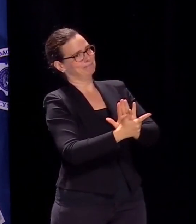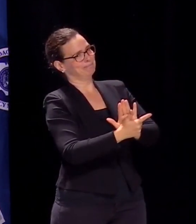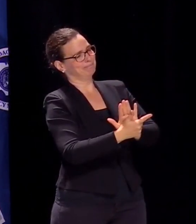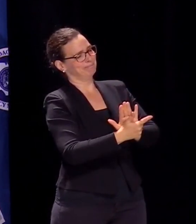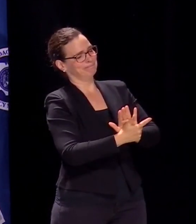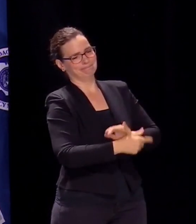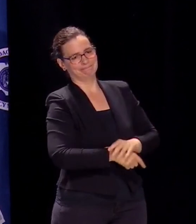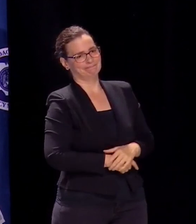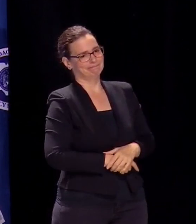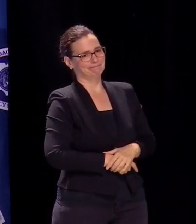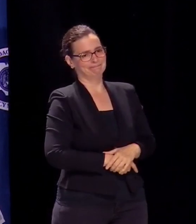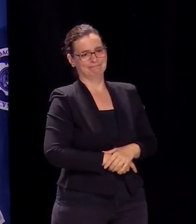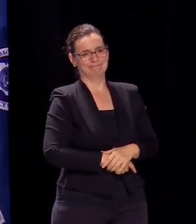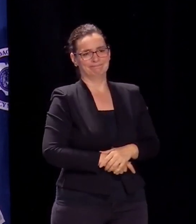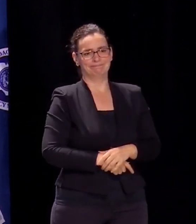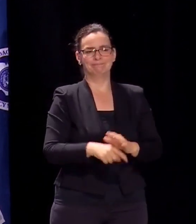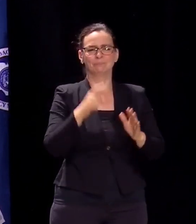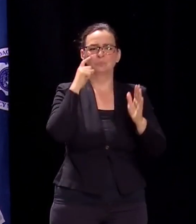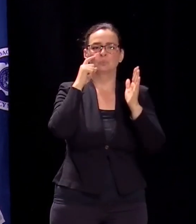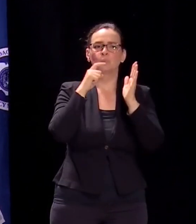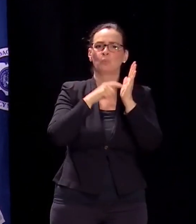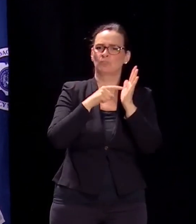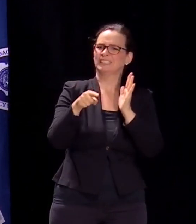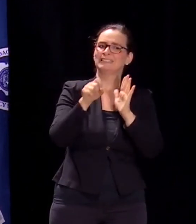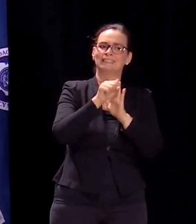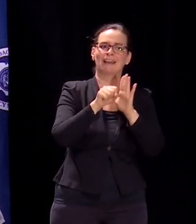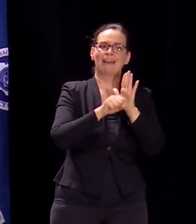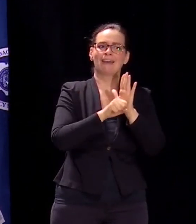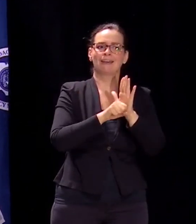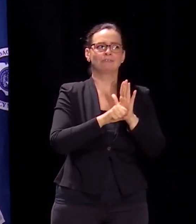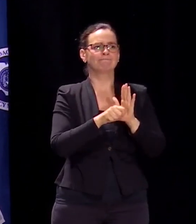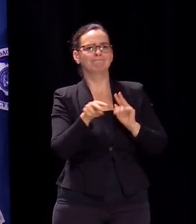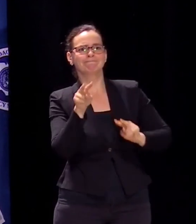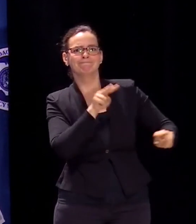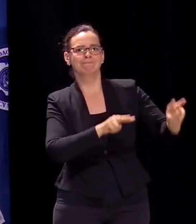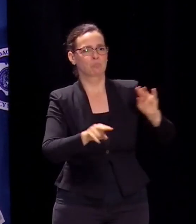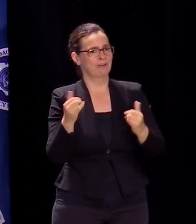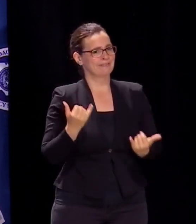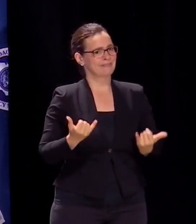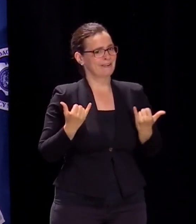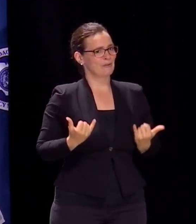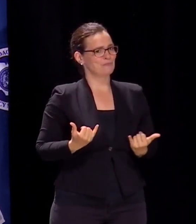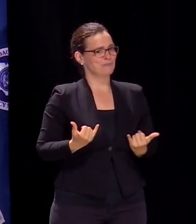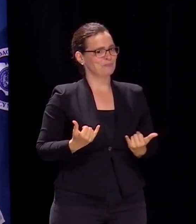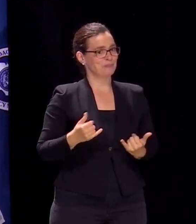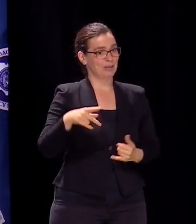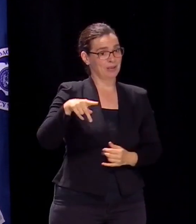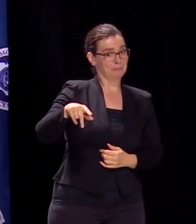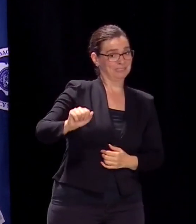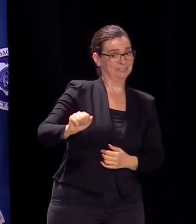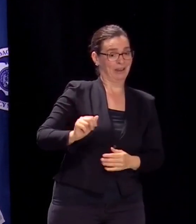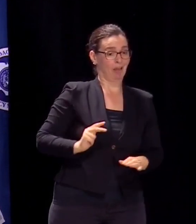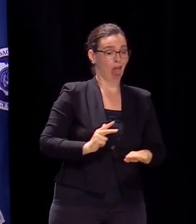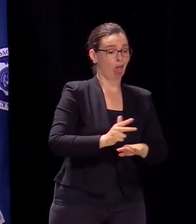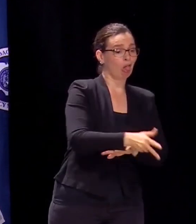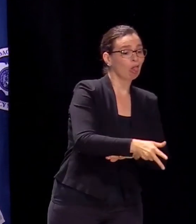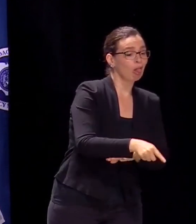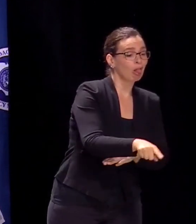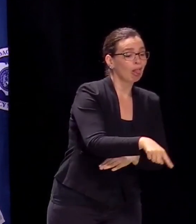enforcement with fireworks coming from Pennsylvania. That's the traditional method of how fireworks get into the